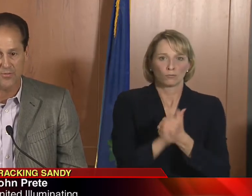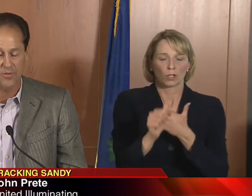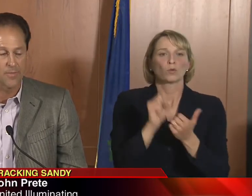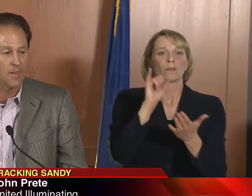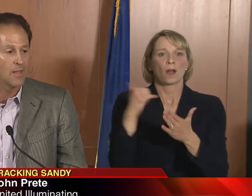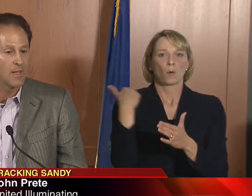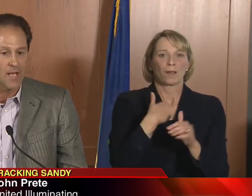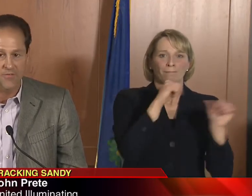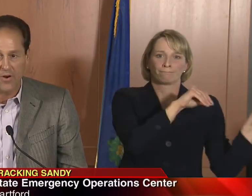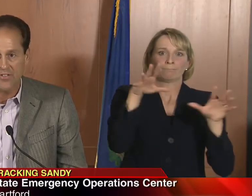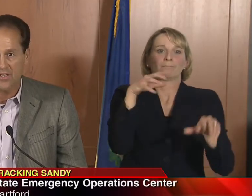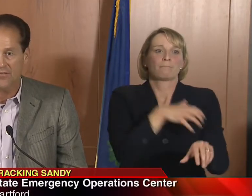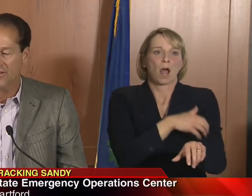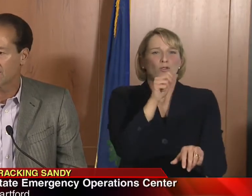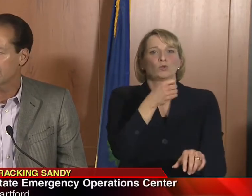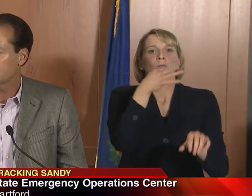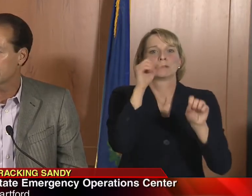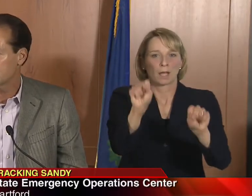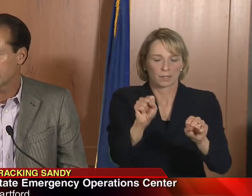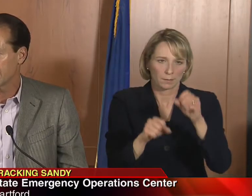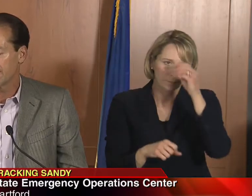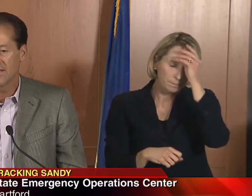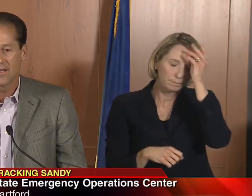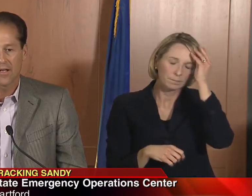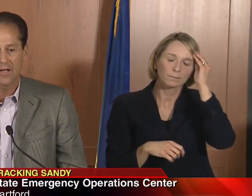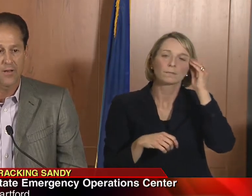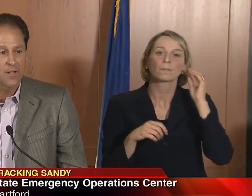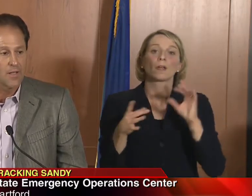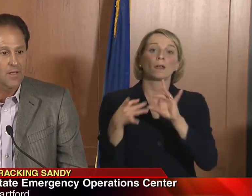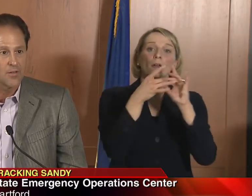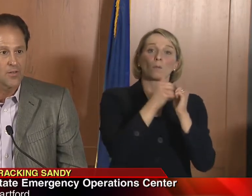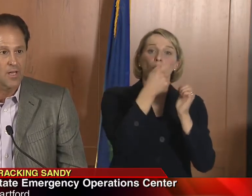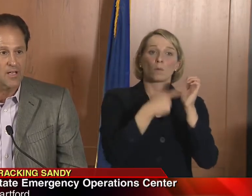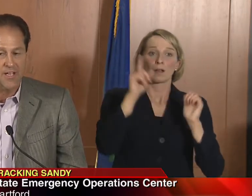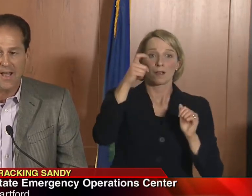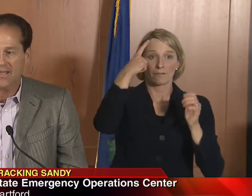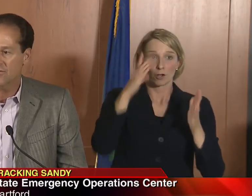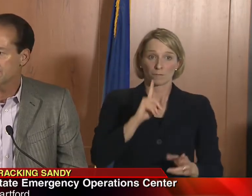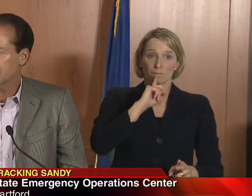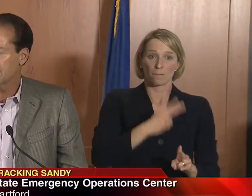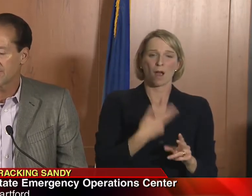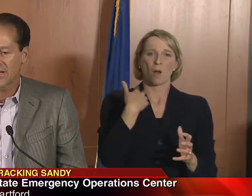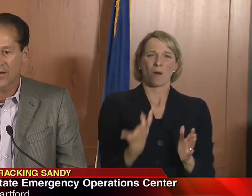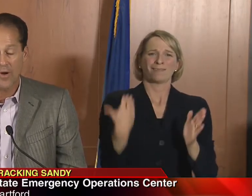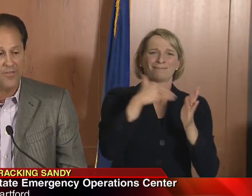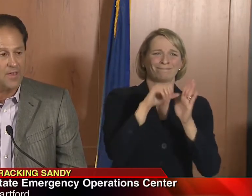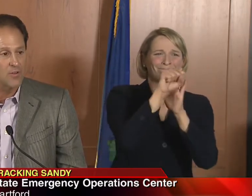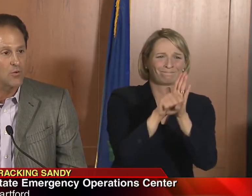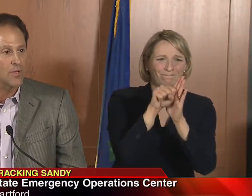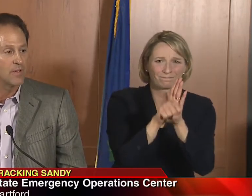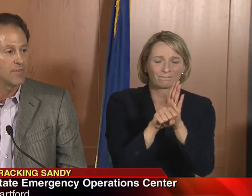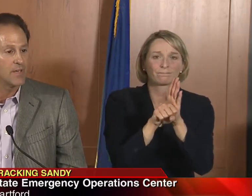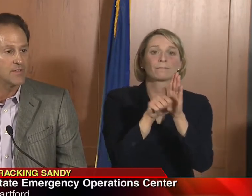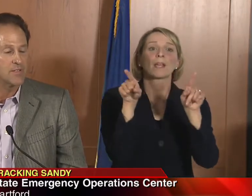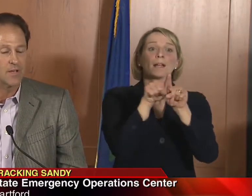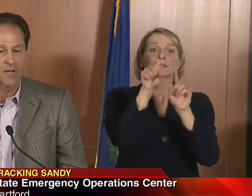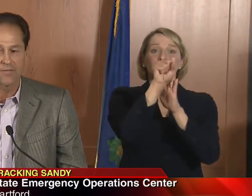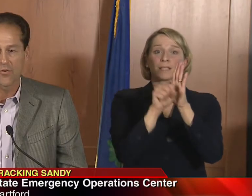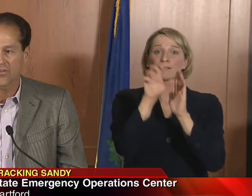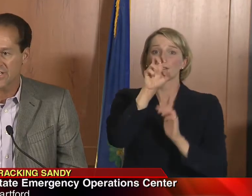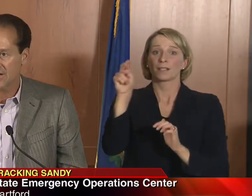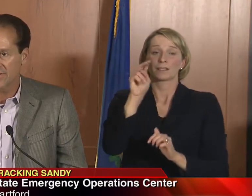as possible. As far as the governor, I'd like to reiterate, as Connecticut residents, I want to thank you in